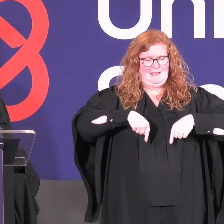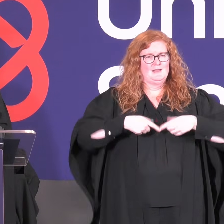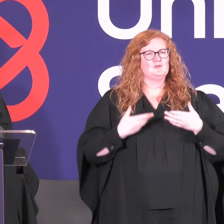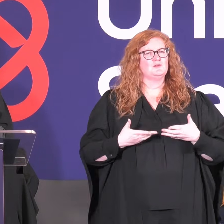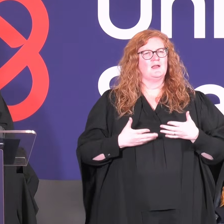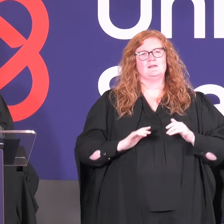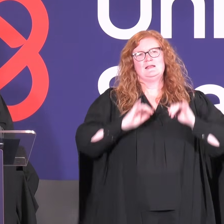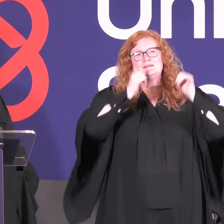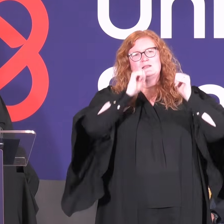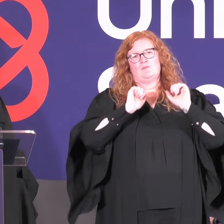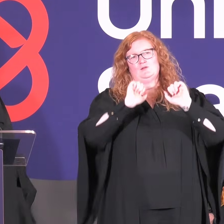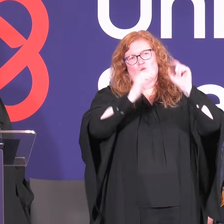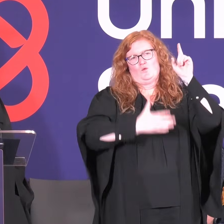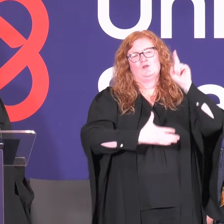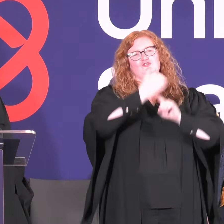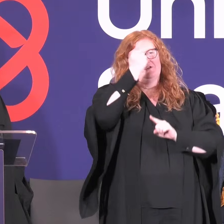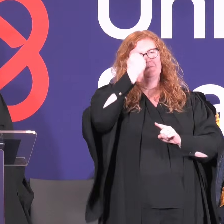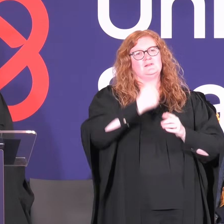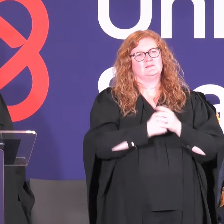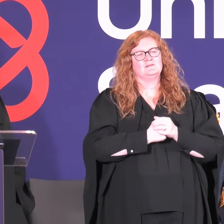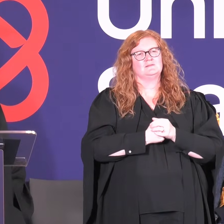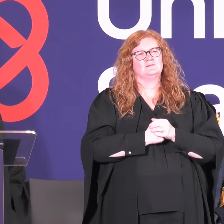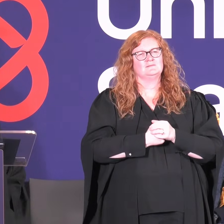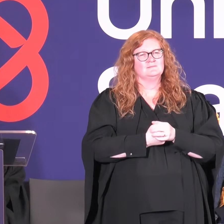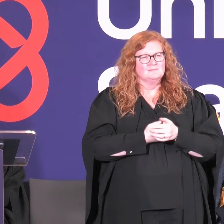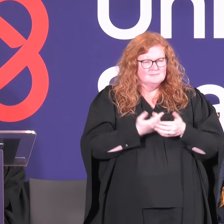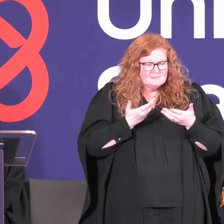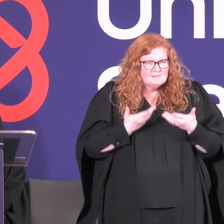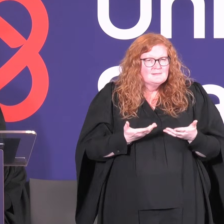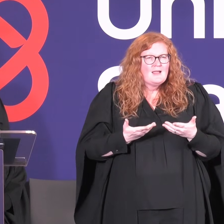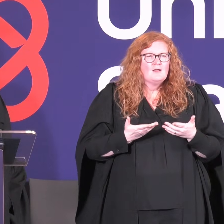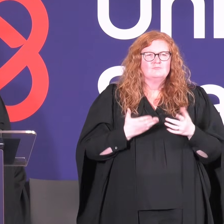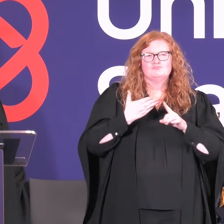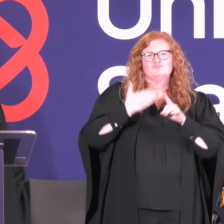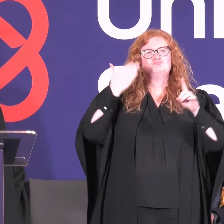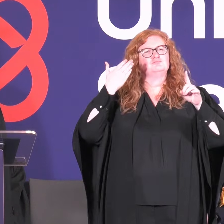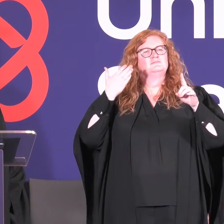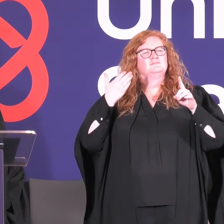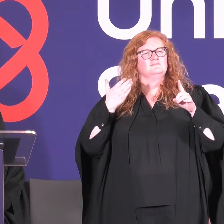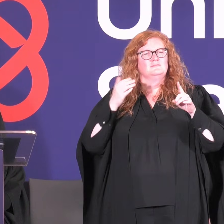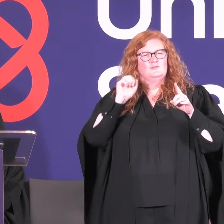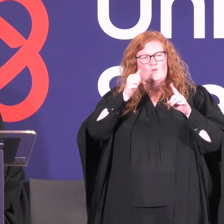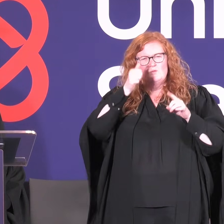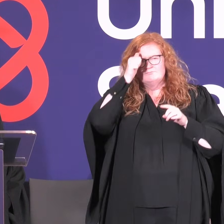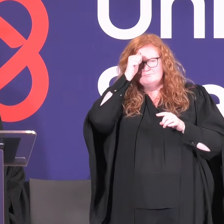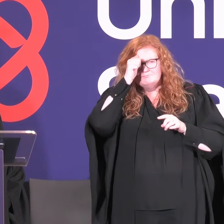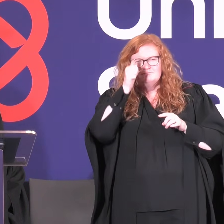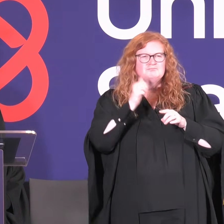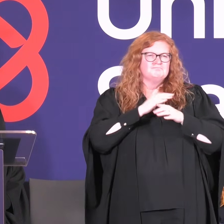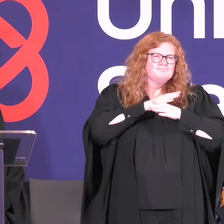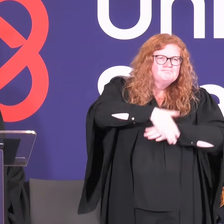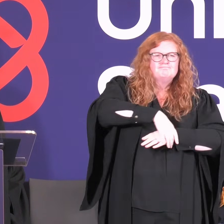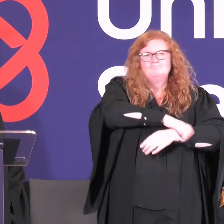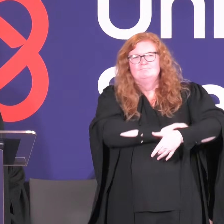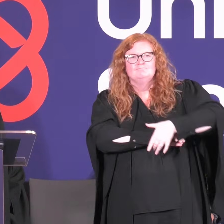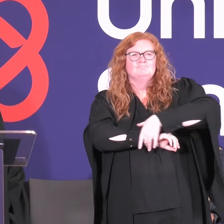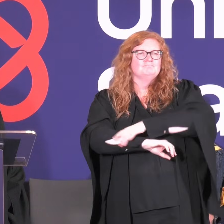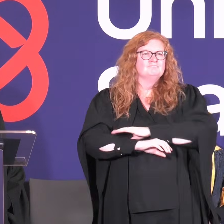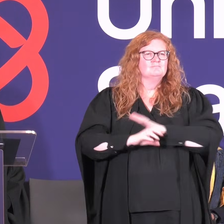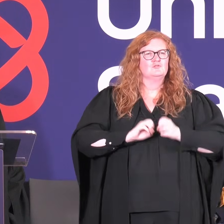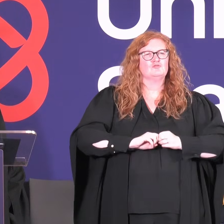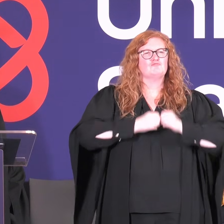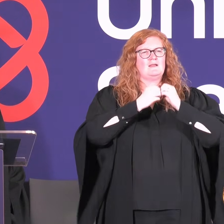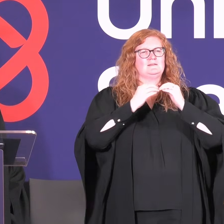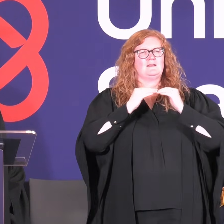your achievements. This moment represents your determination, intellect and commitment to creating a